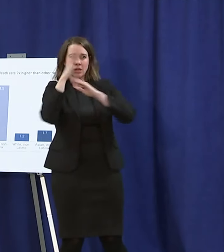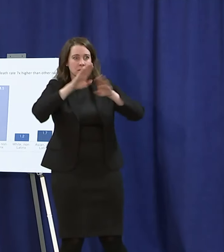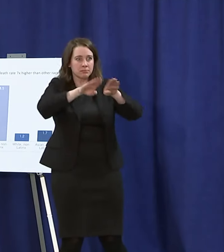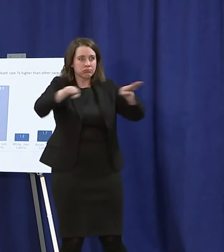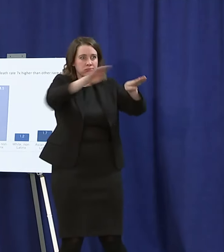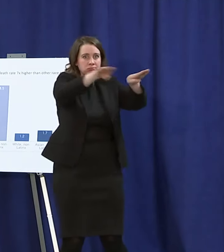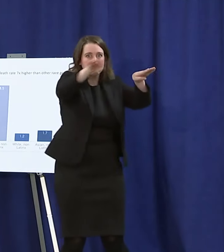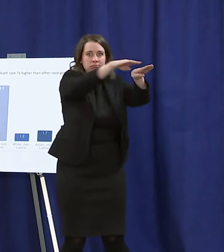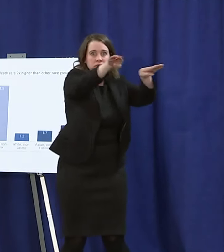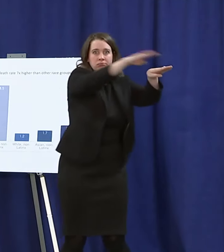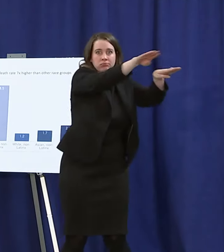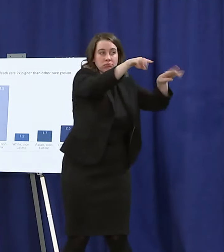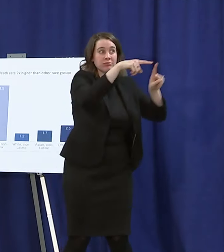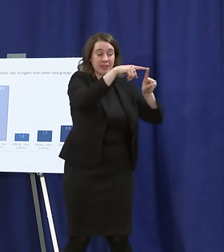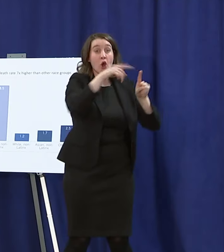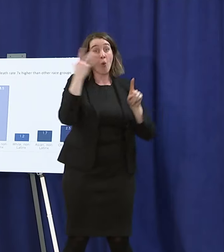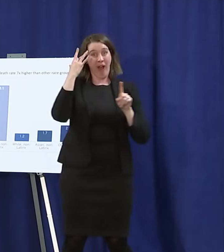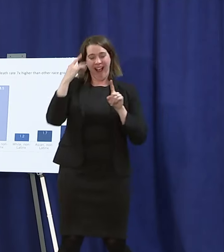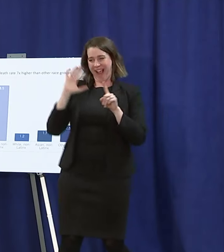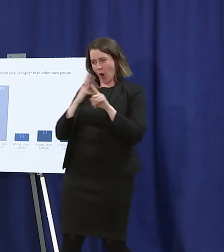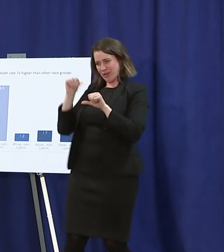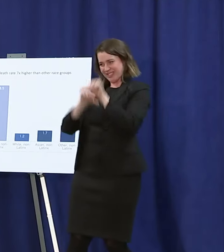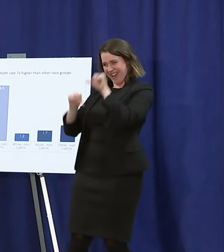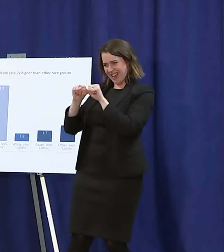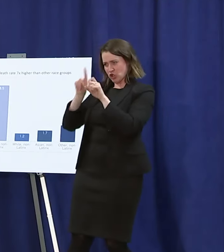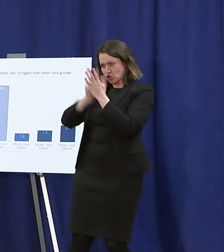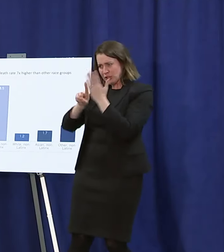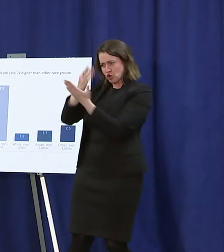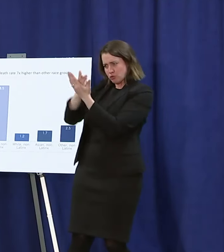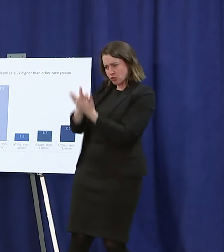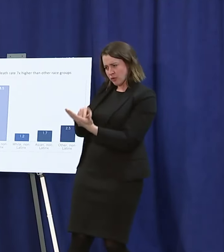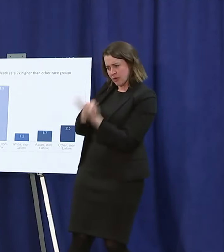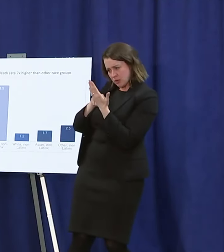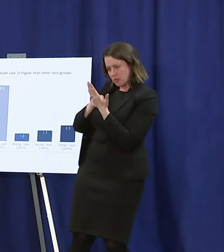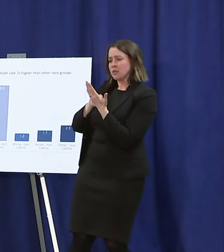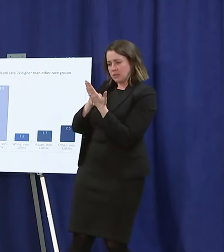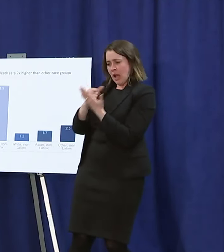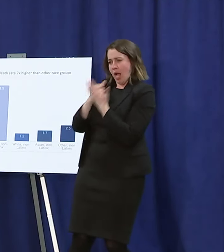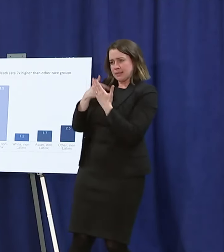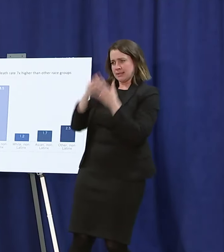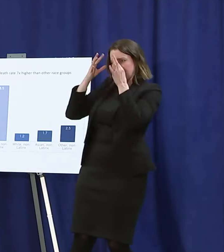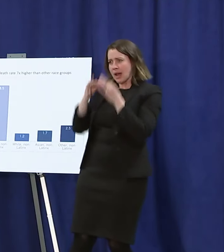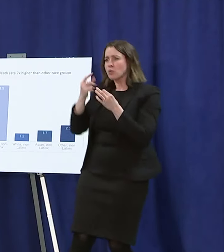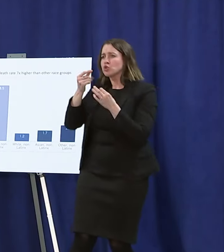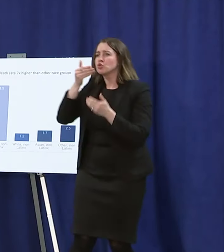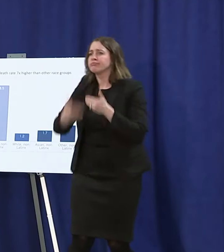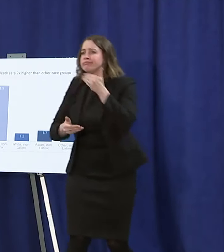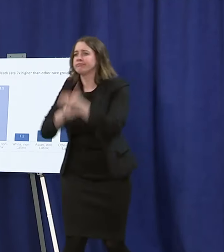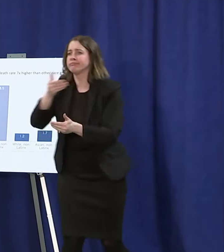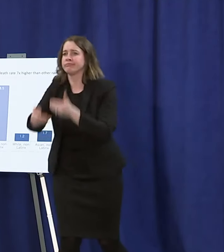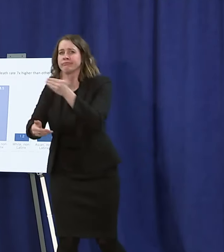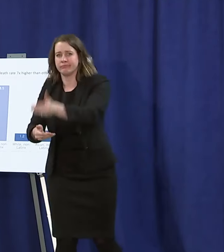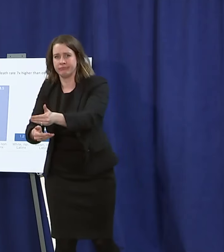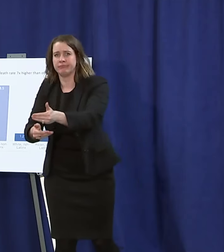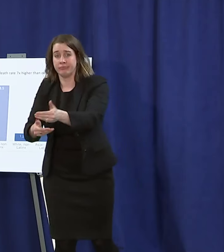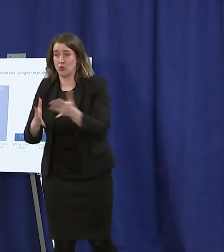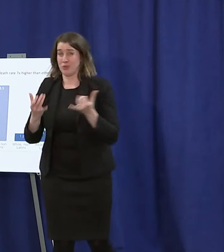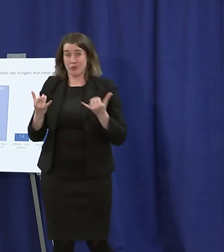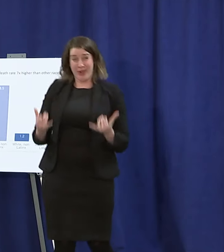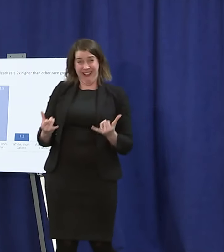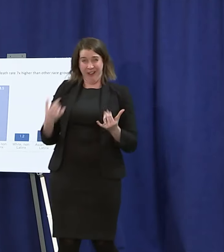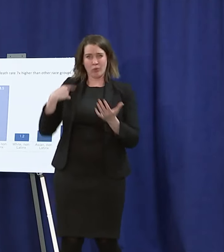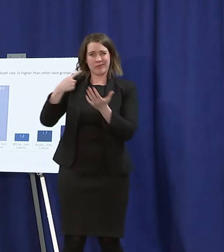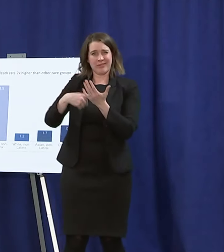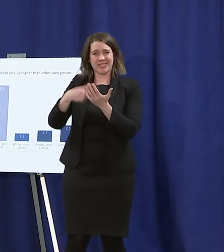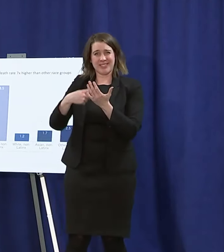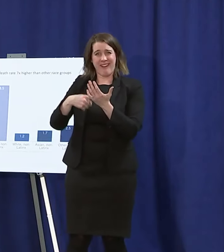data really drive what our response is to this crisis. And the data that we're here to talk about today is data about